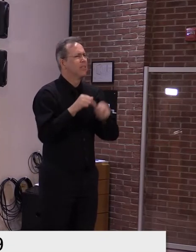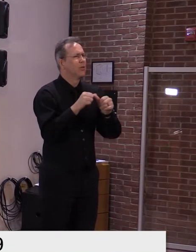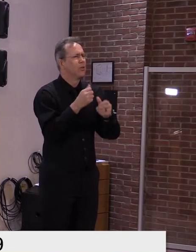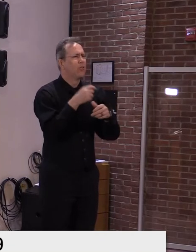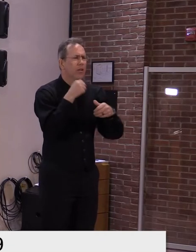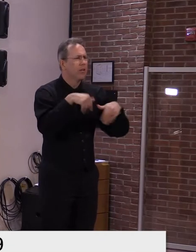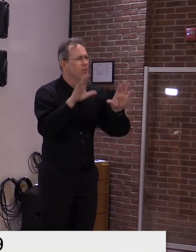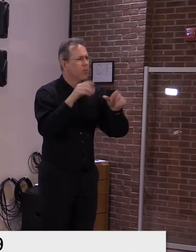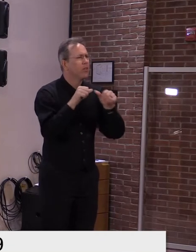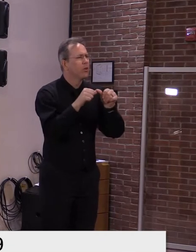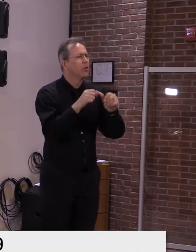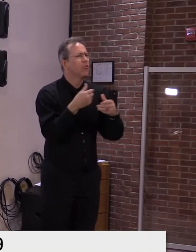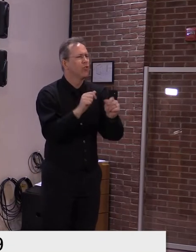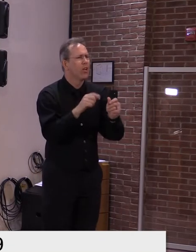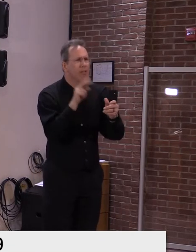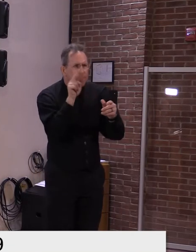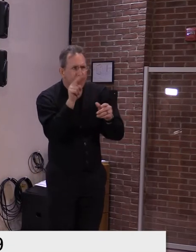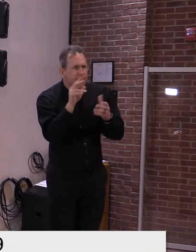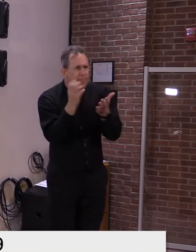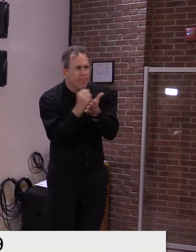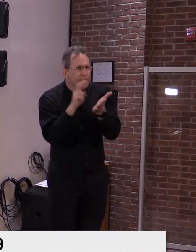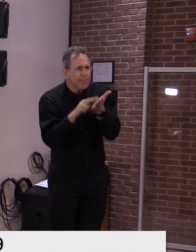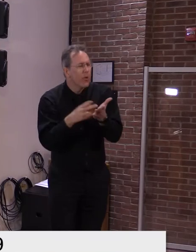try that in terms of